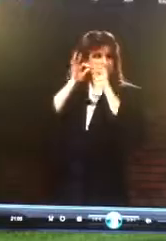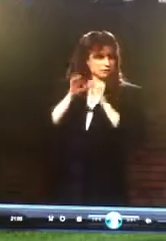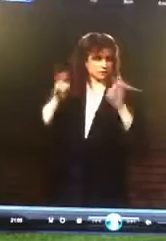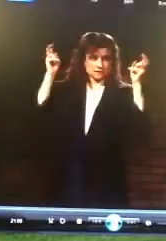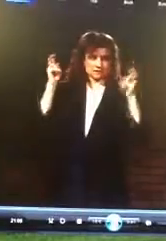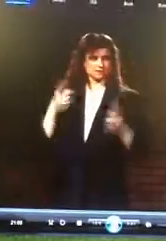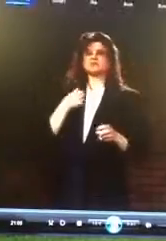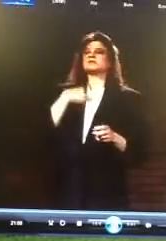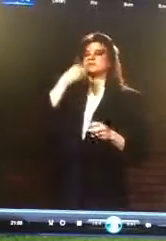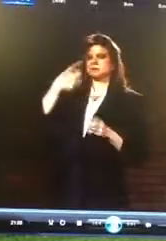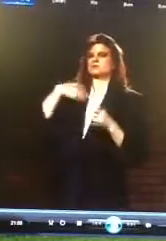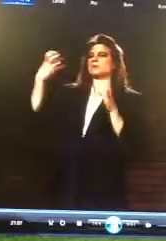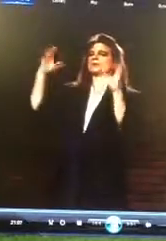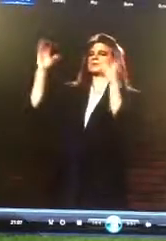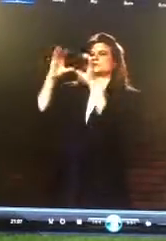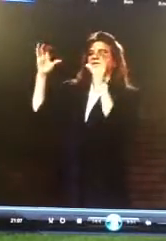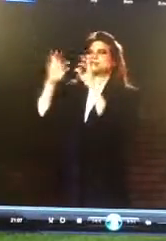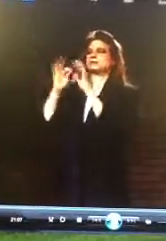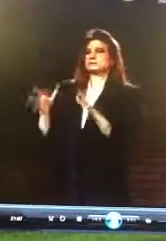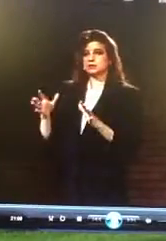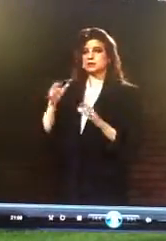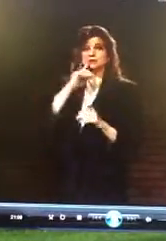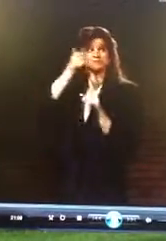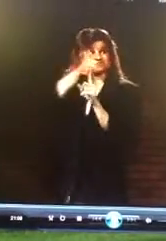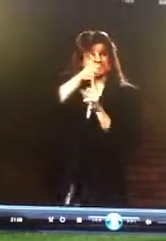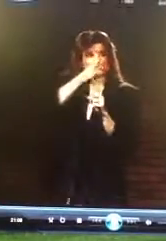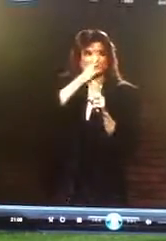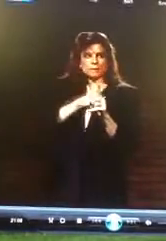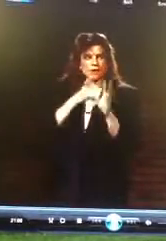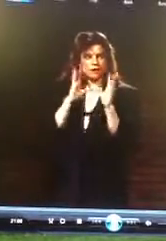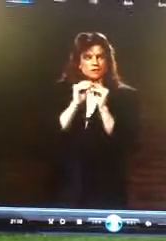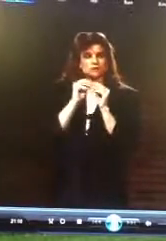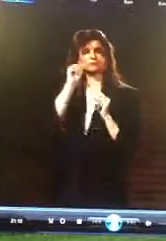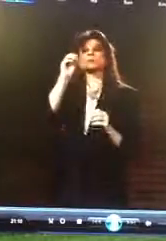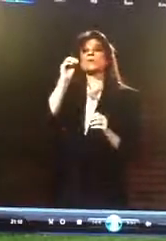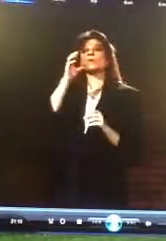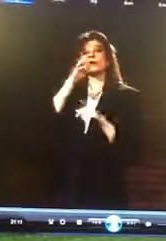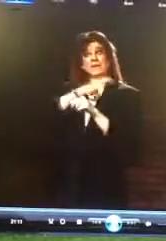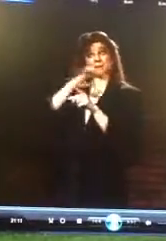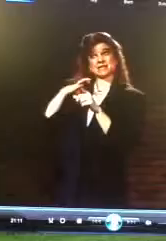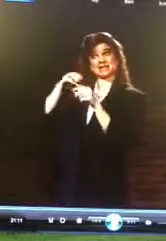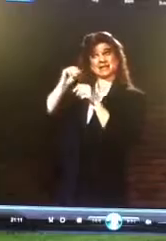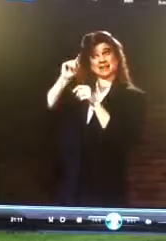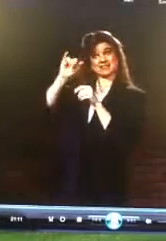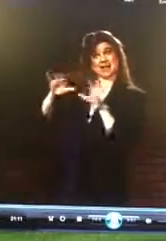presentation and they say, I've never heard that word before. I'm really familiar with that term.